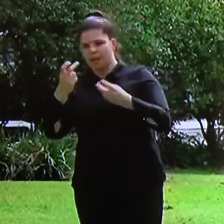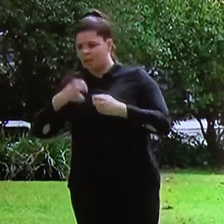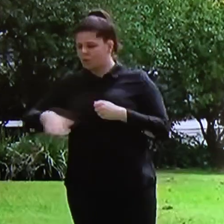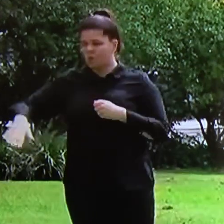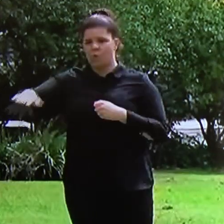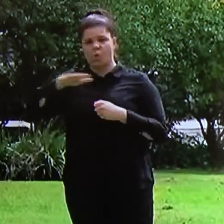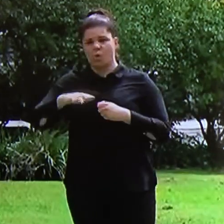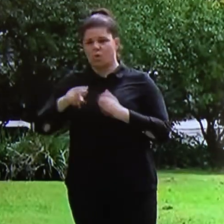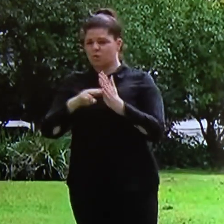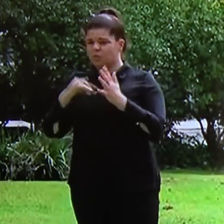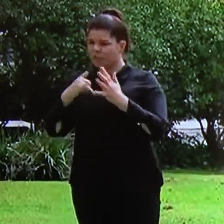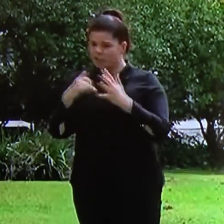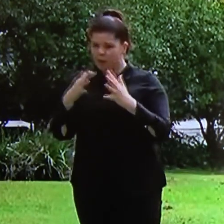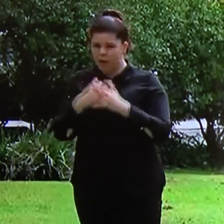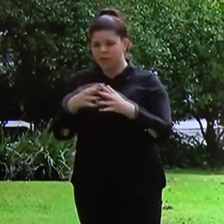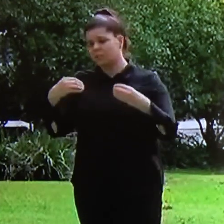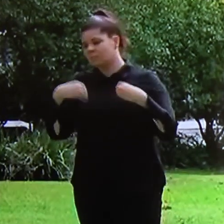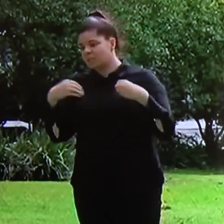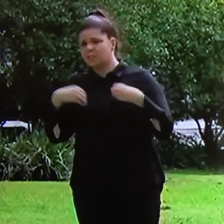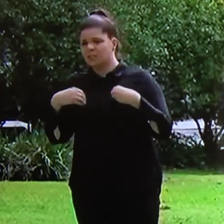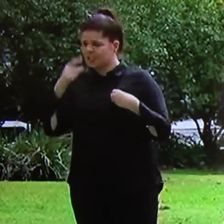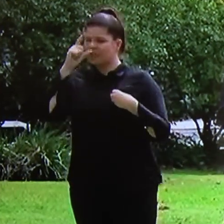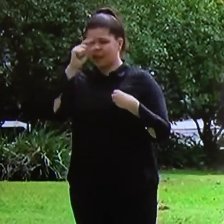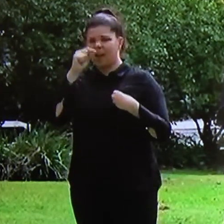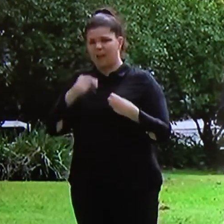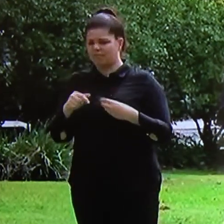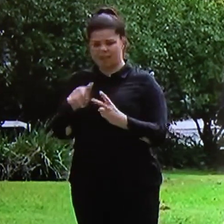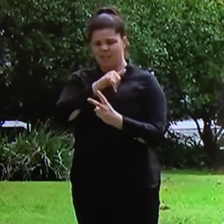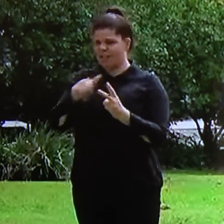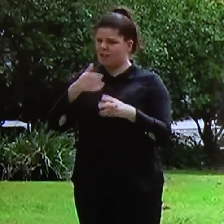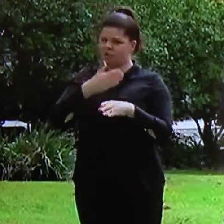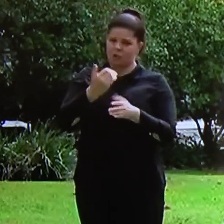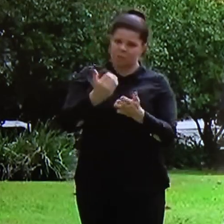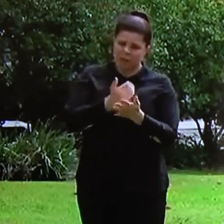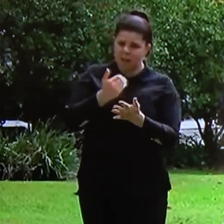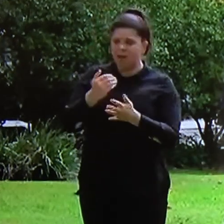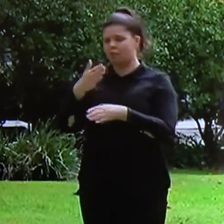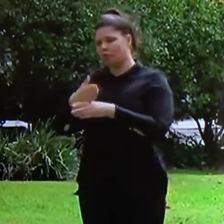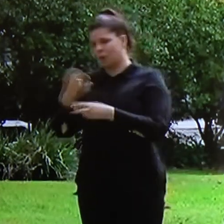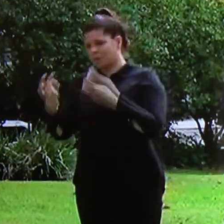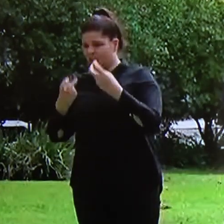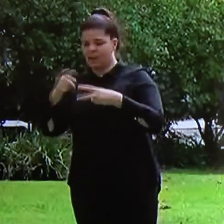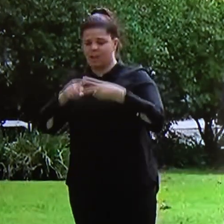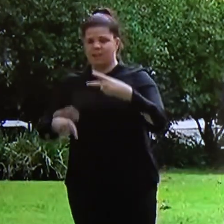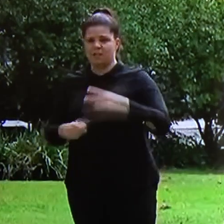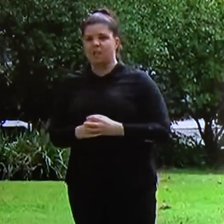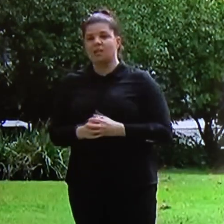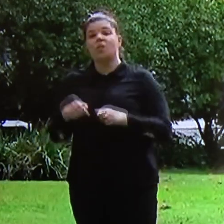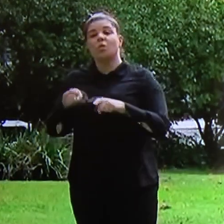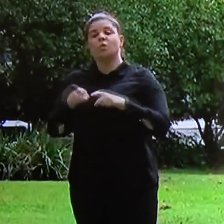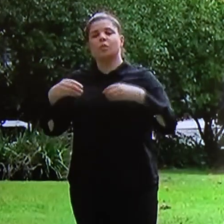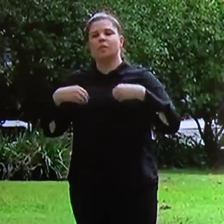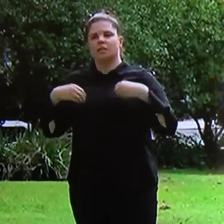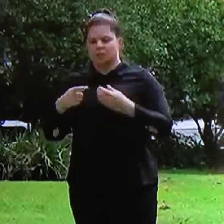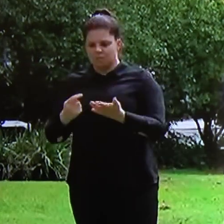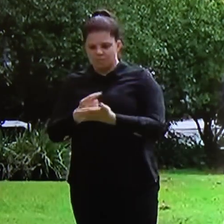across the state, to businesses right across the state. We've also provided small business support for those businesses that don't pay payroll tax who have been impacted